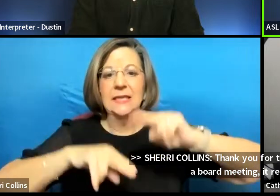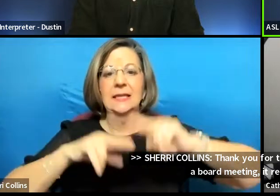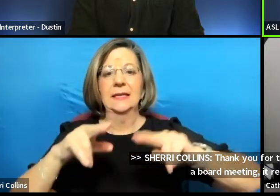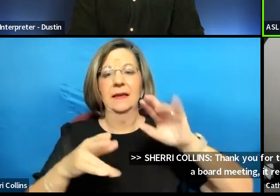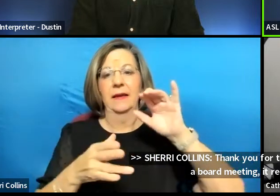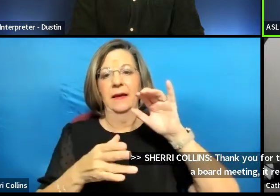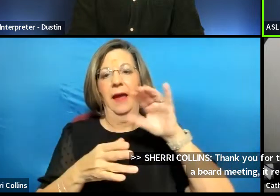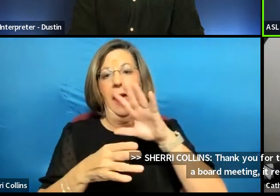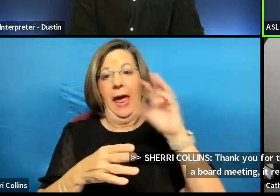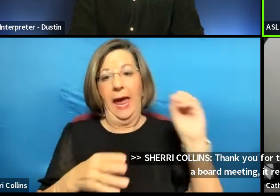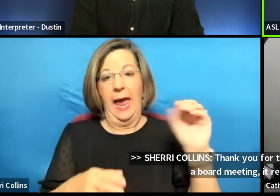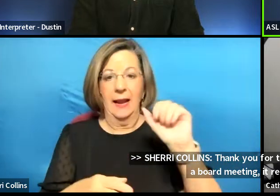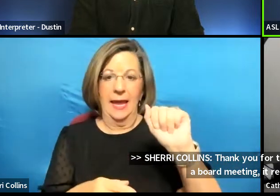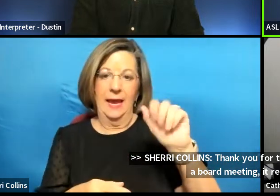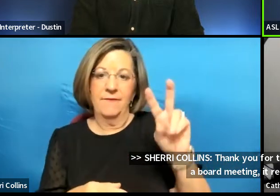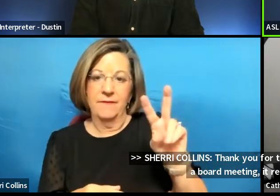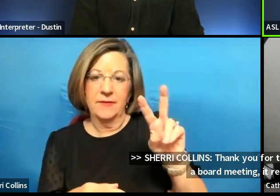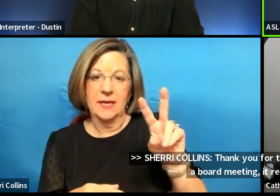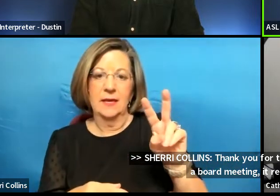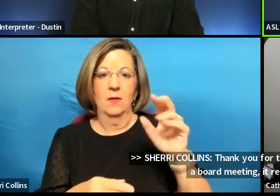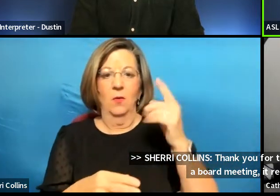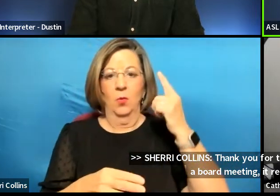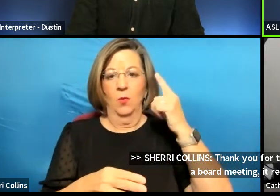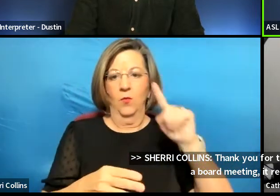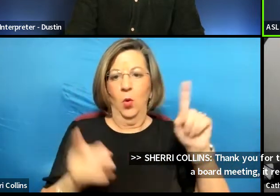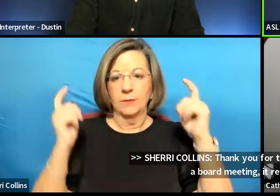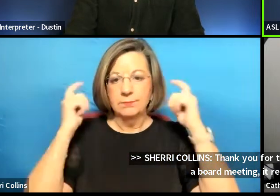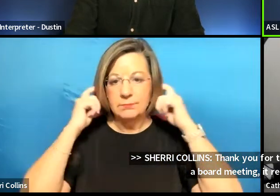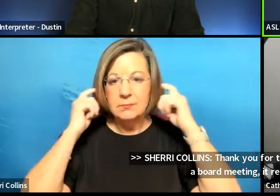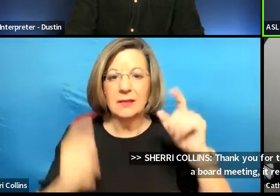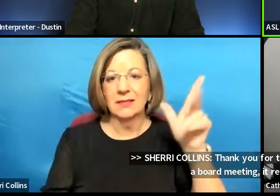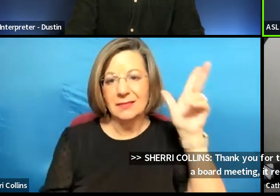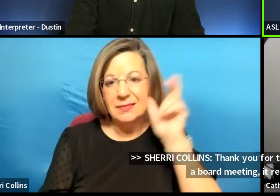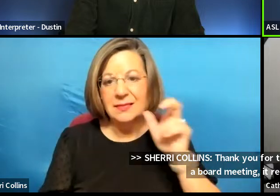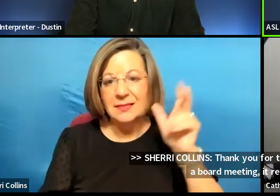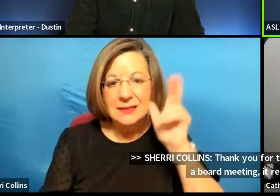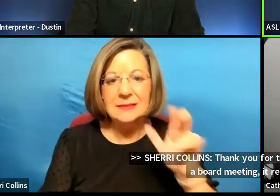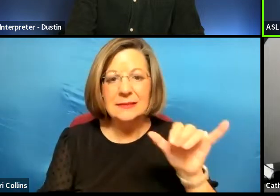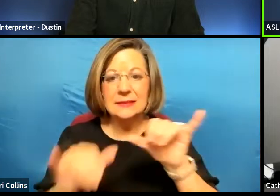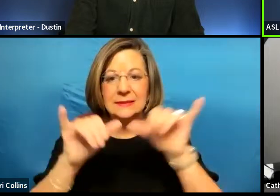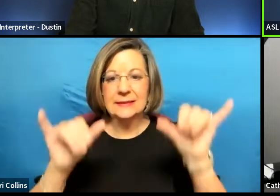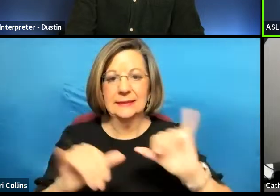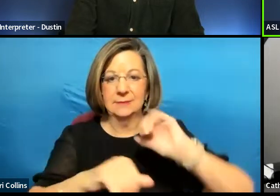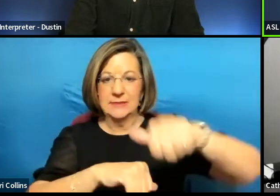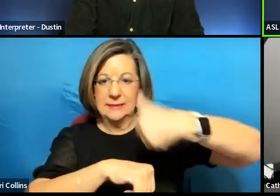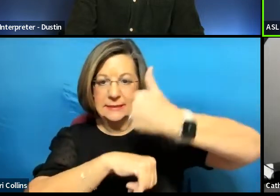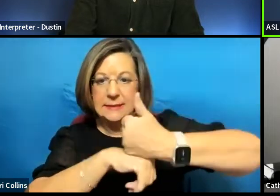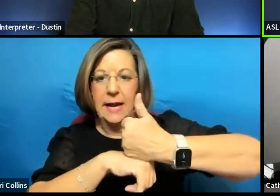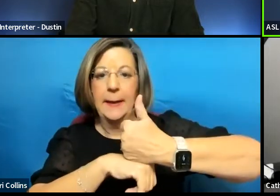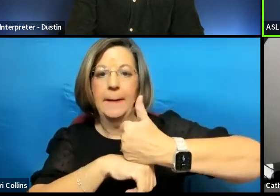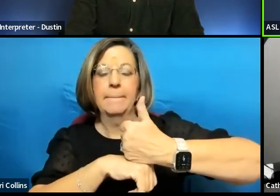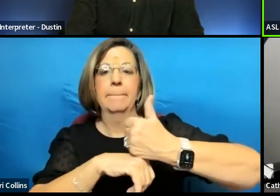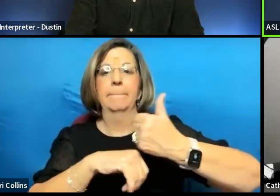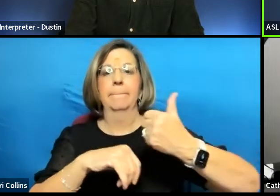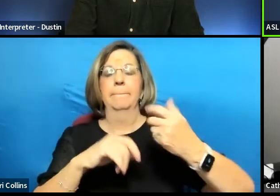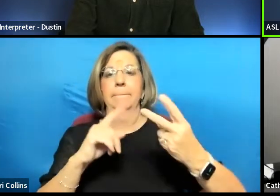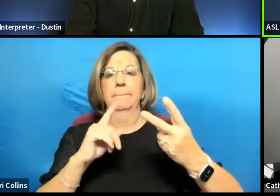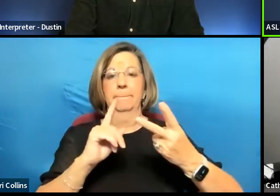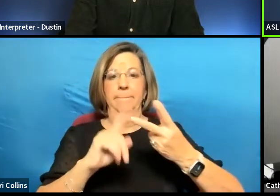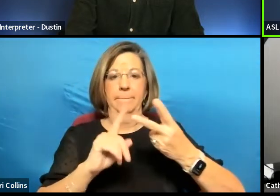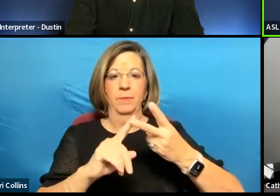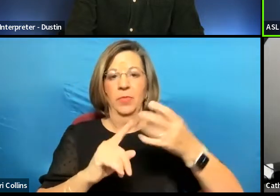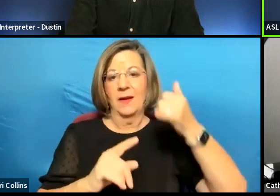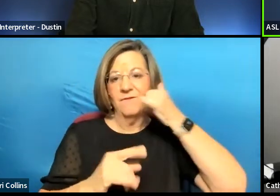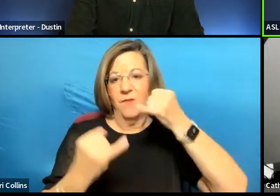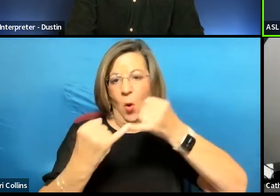We have to find a facility and AV, audiovisual, and we have to have all of